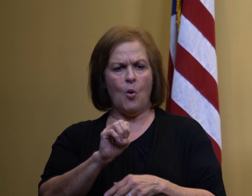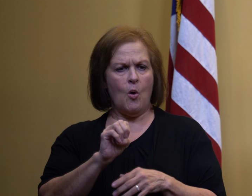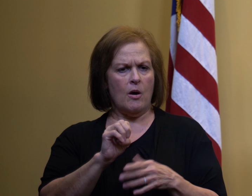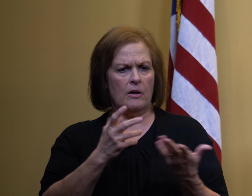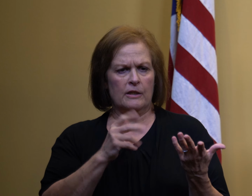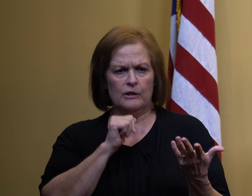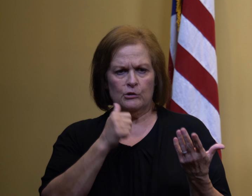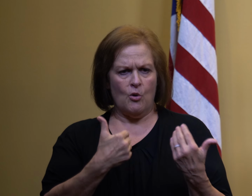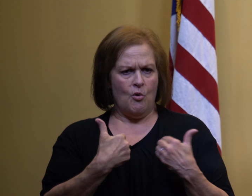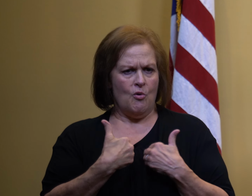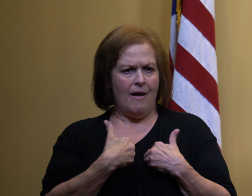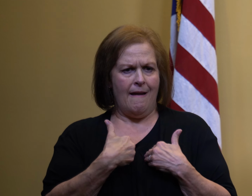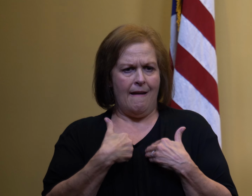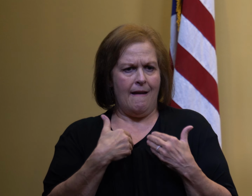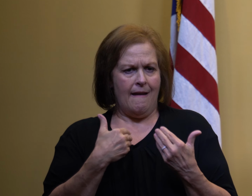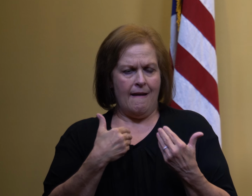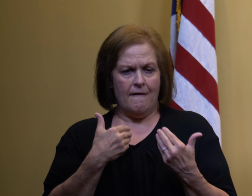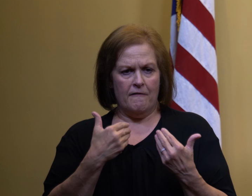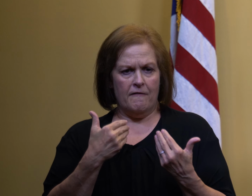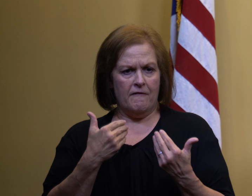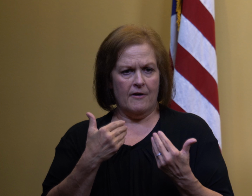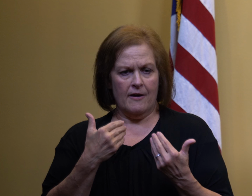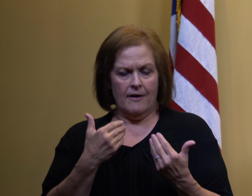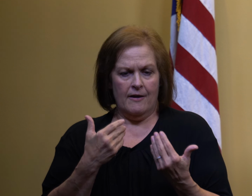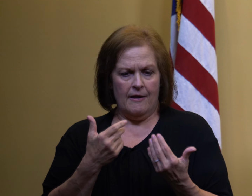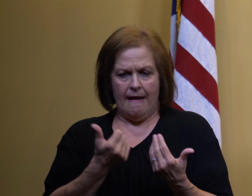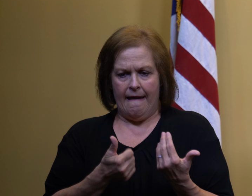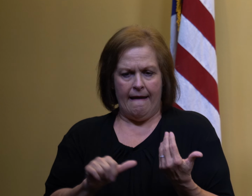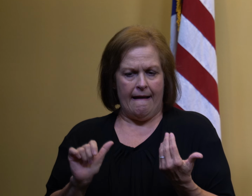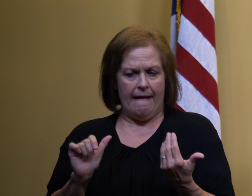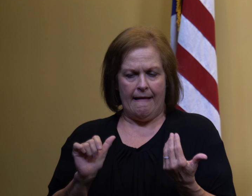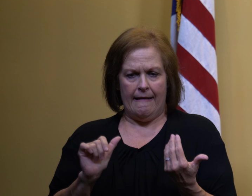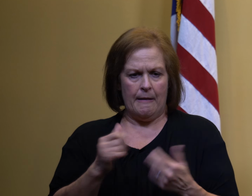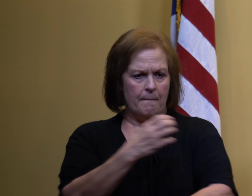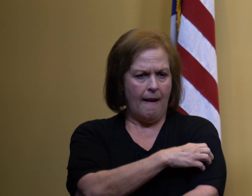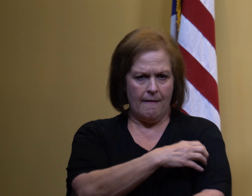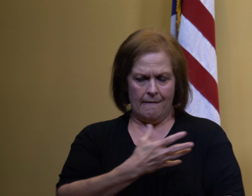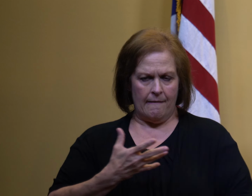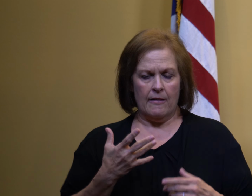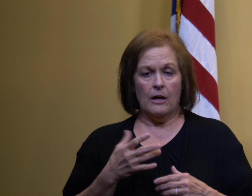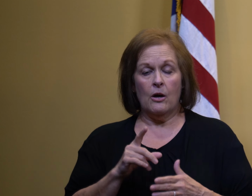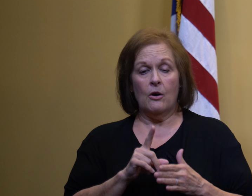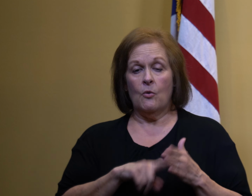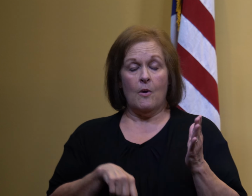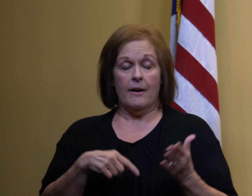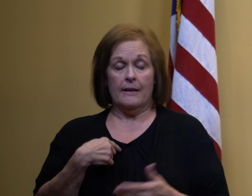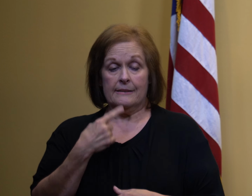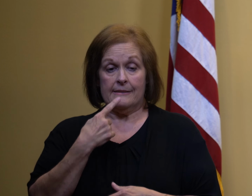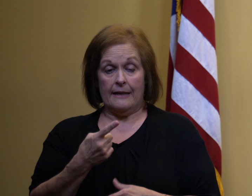any context and that basically they didn't hold any weight. What's your response to that? Well, what I will say is that